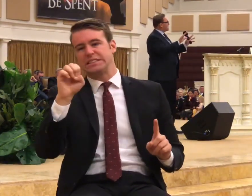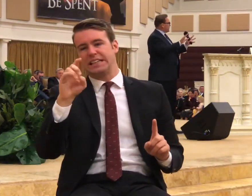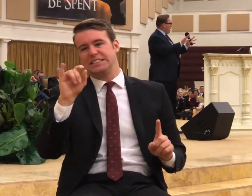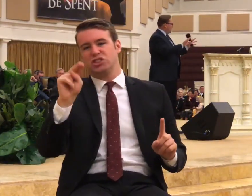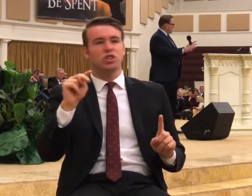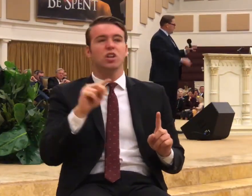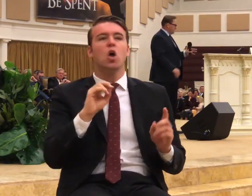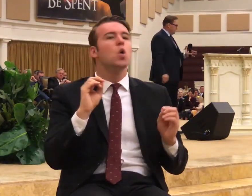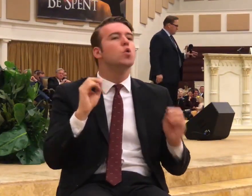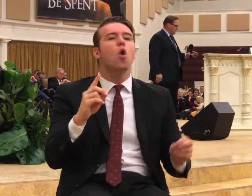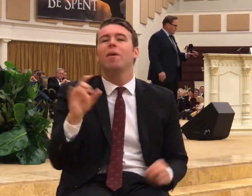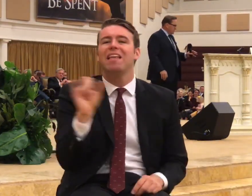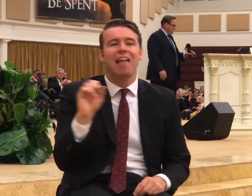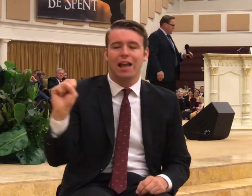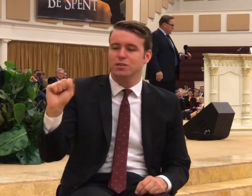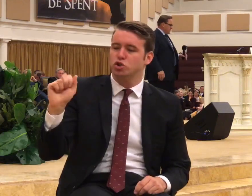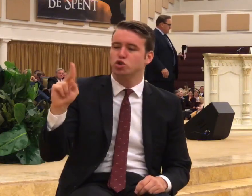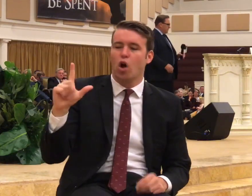nobody like Saul.